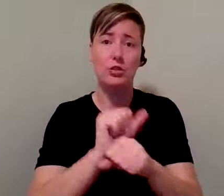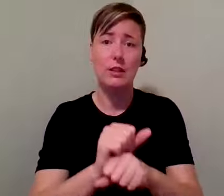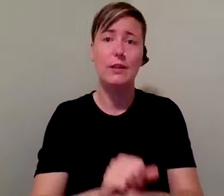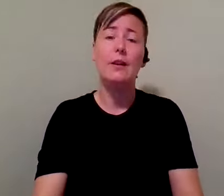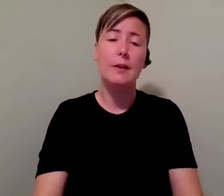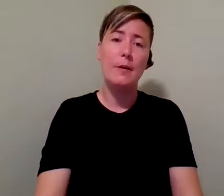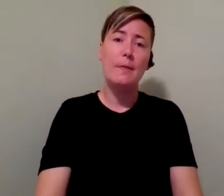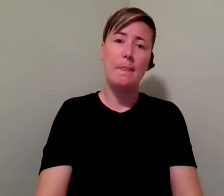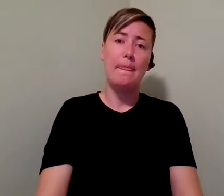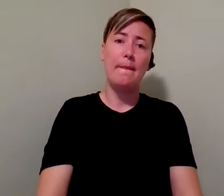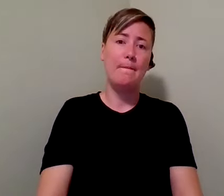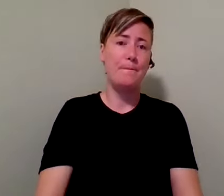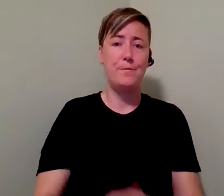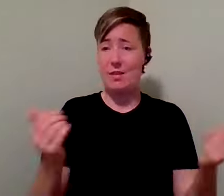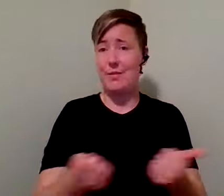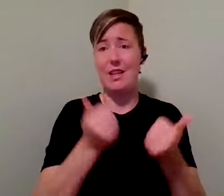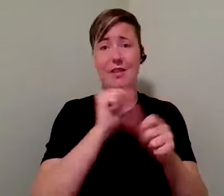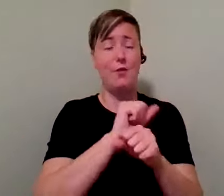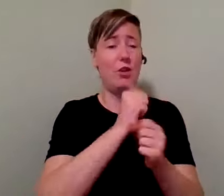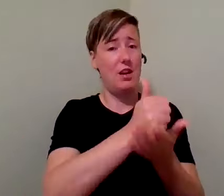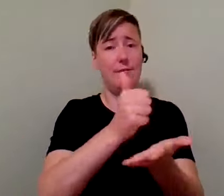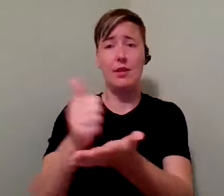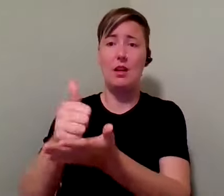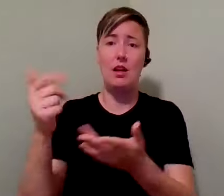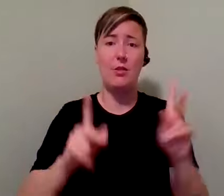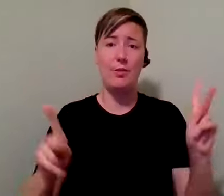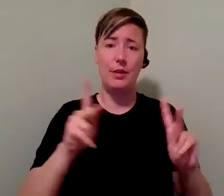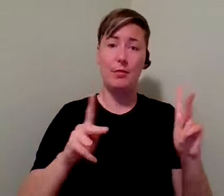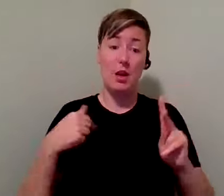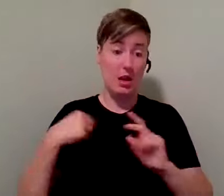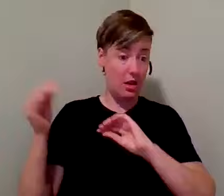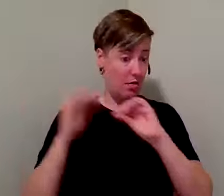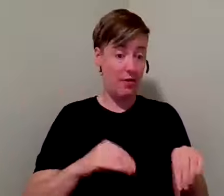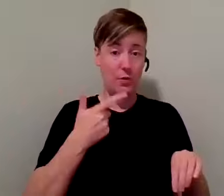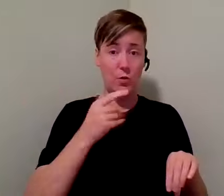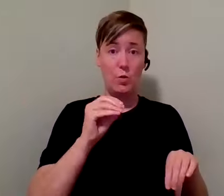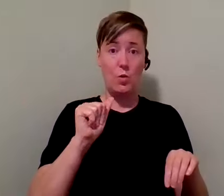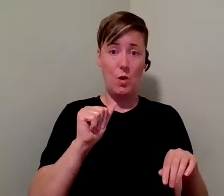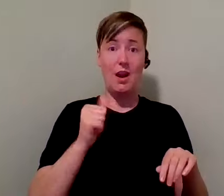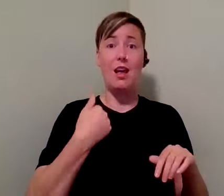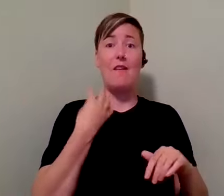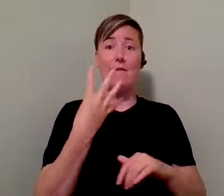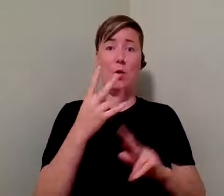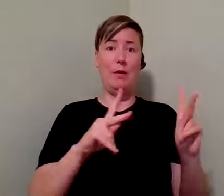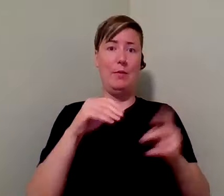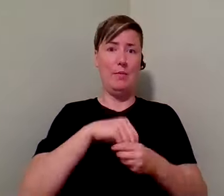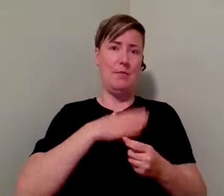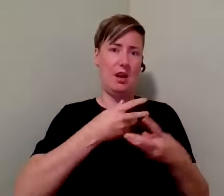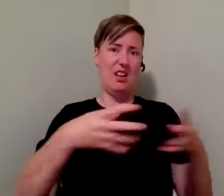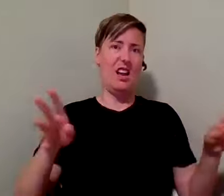work helping other people. I came here to Goa. There were 4 people in my gated community. One was a 79-year-old guy who